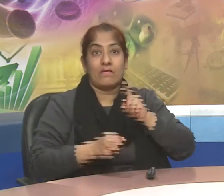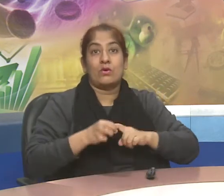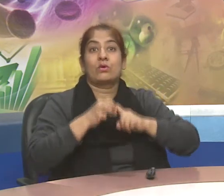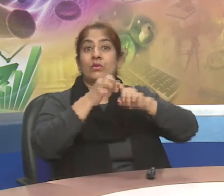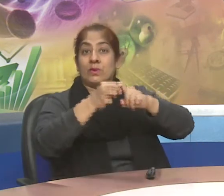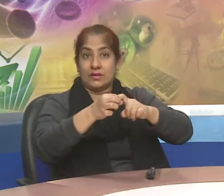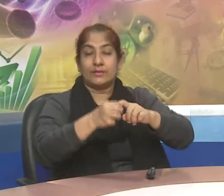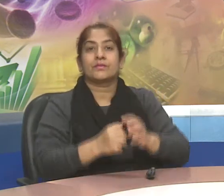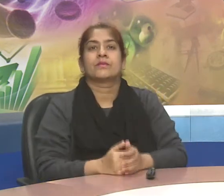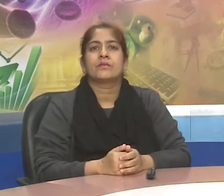Question 11,